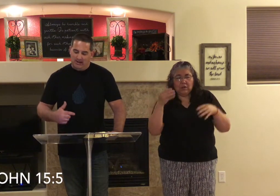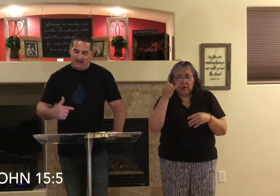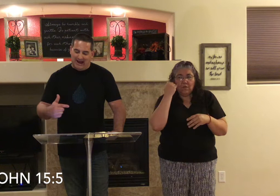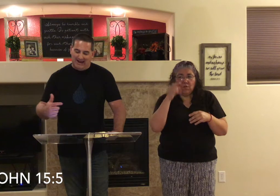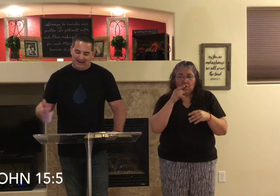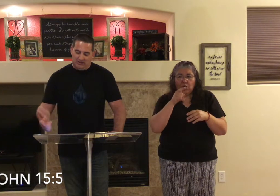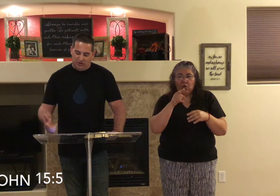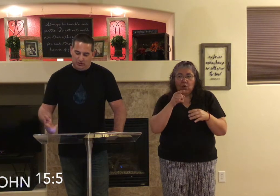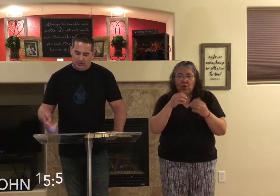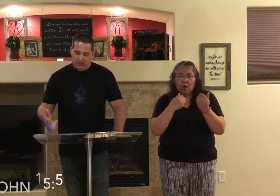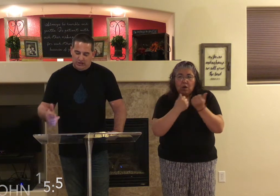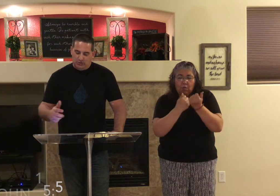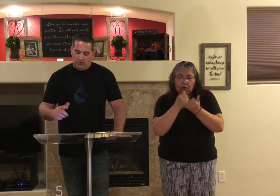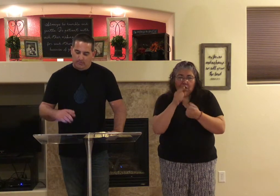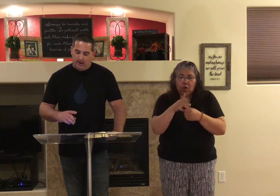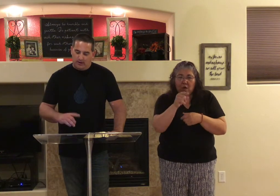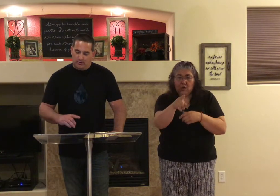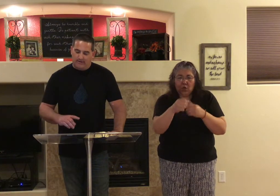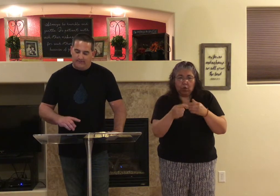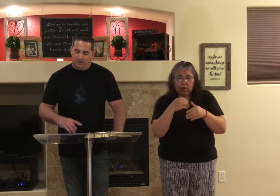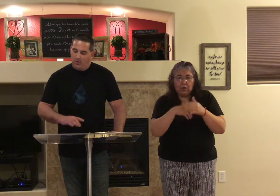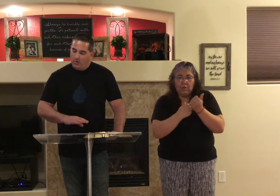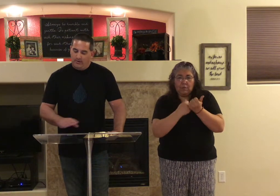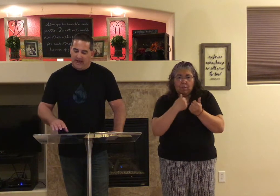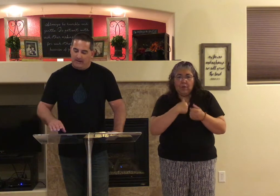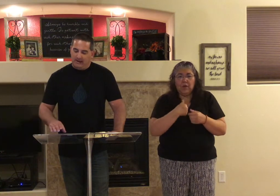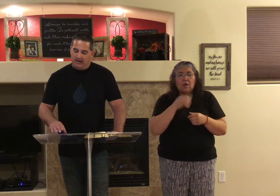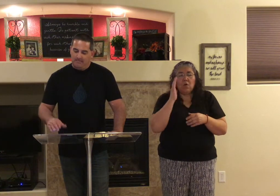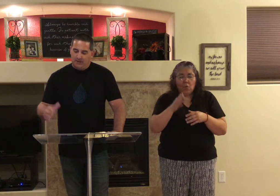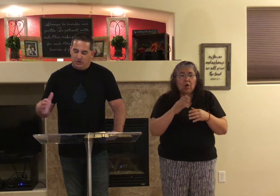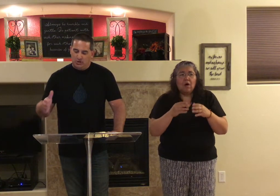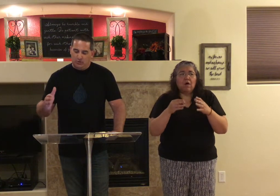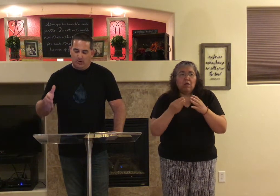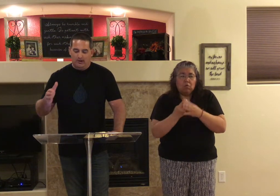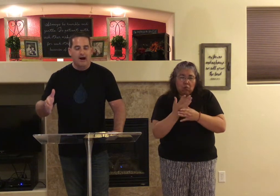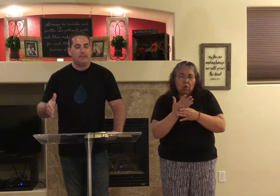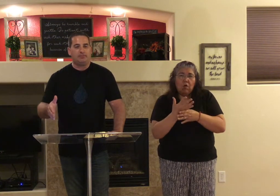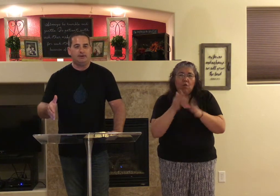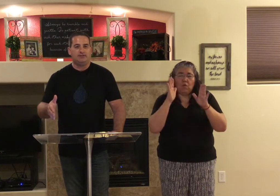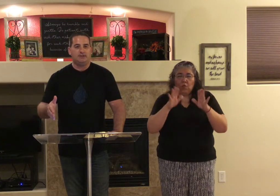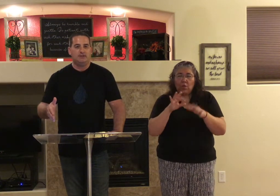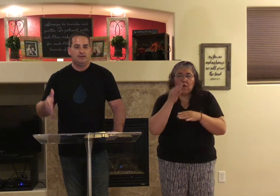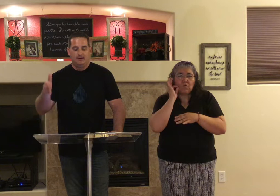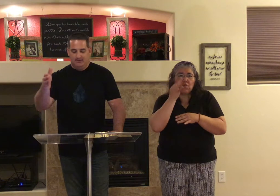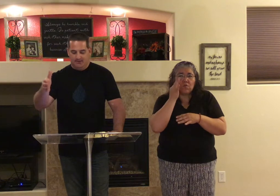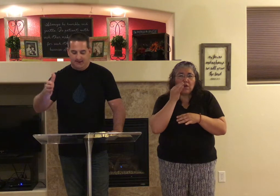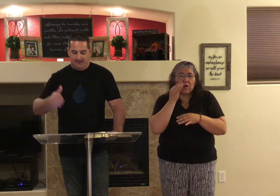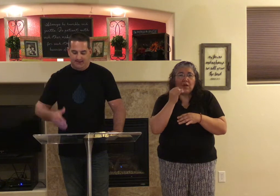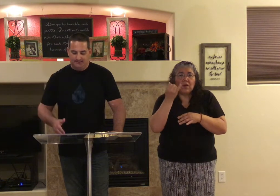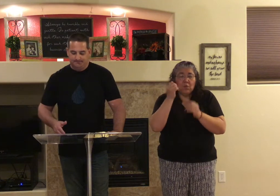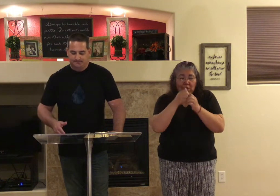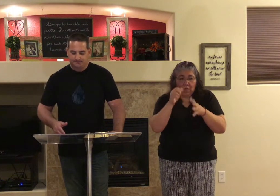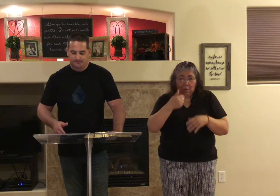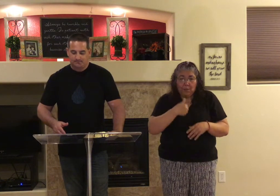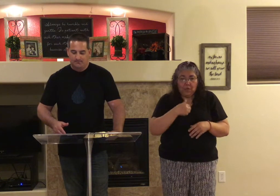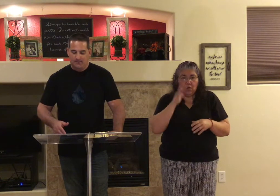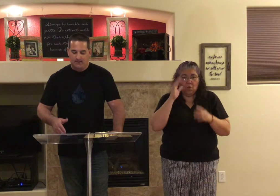in me and I in you, you will bear great fruit. Without me, you will accomplish